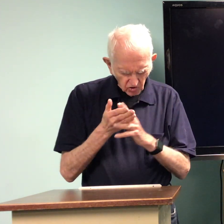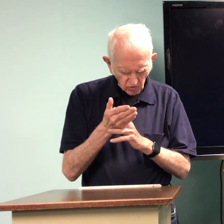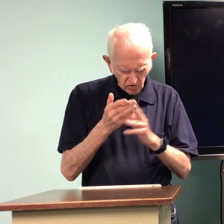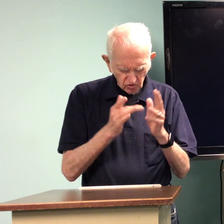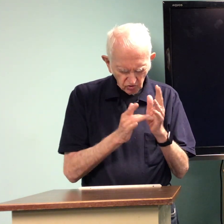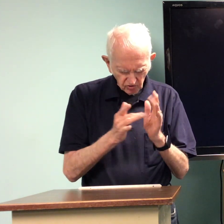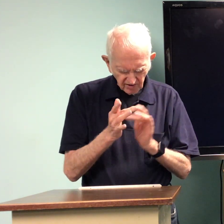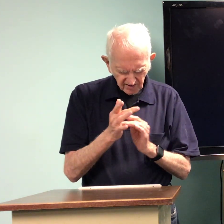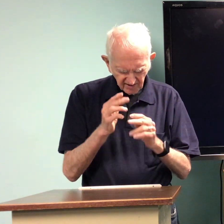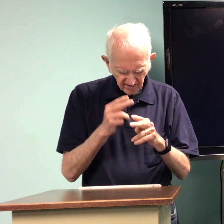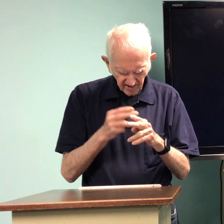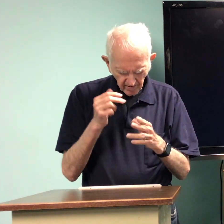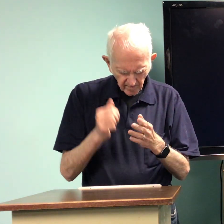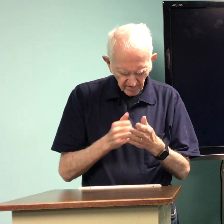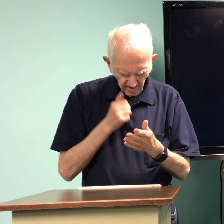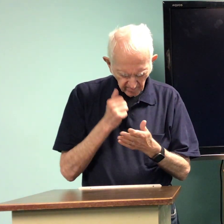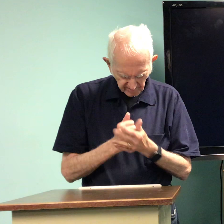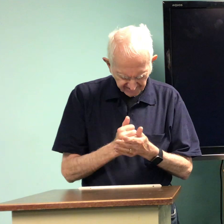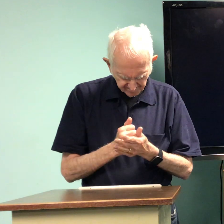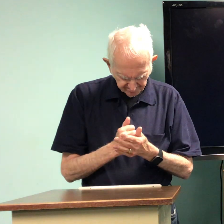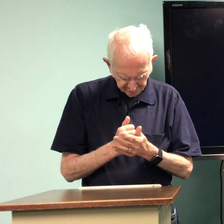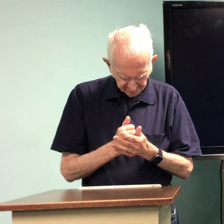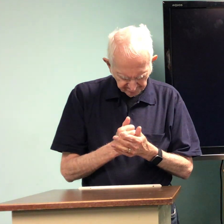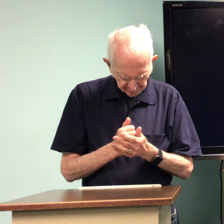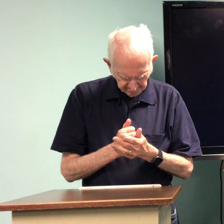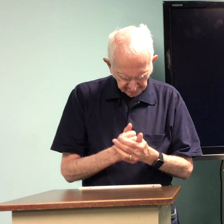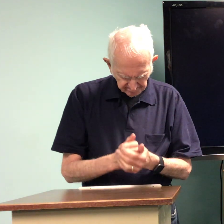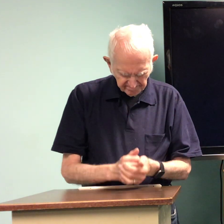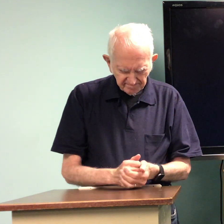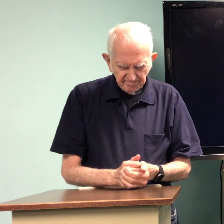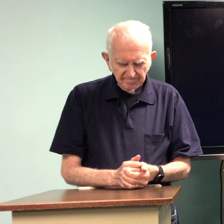We thank you. Through Jesus' name, amen.